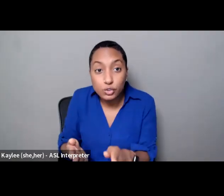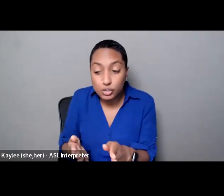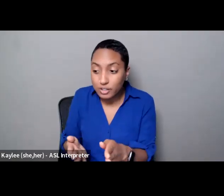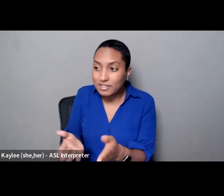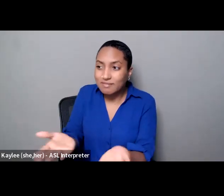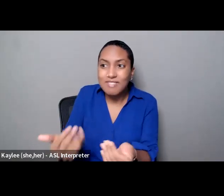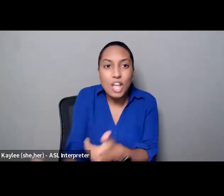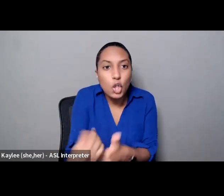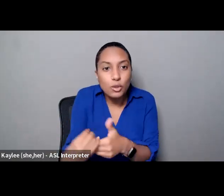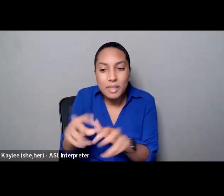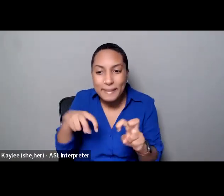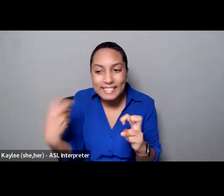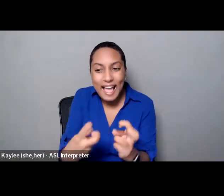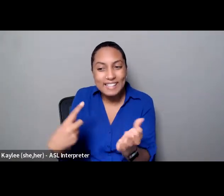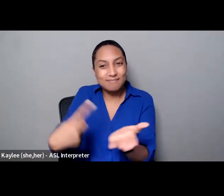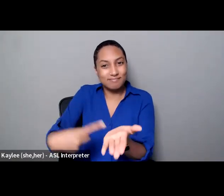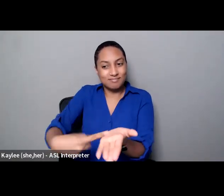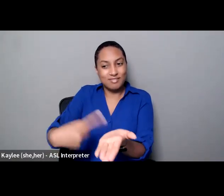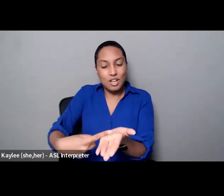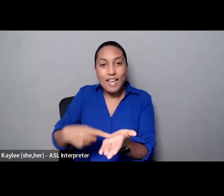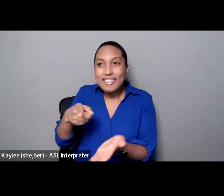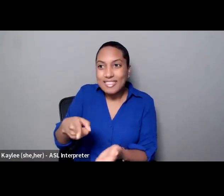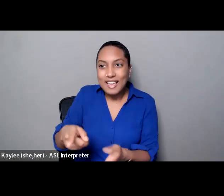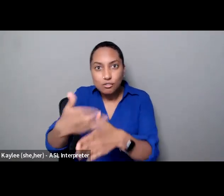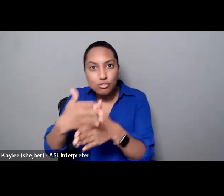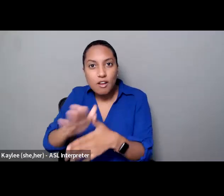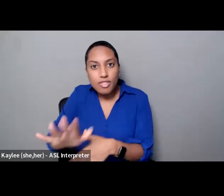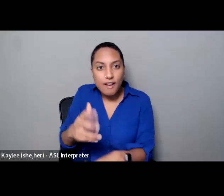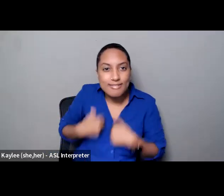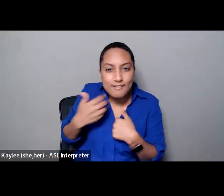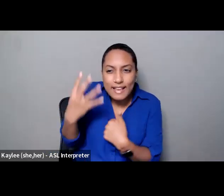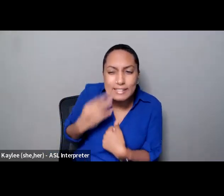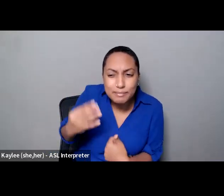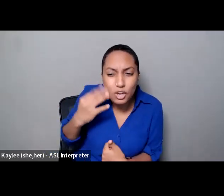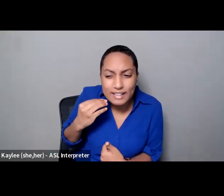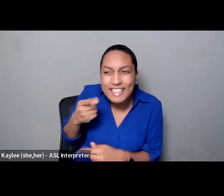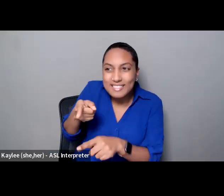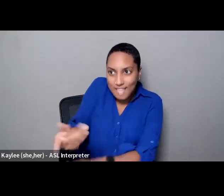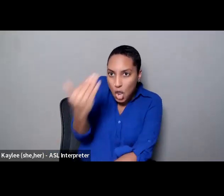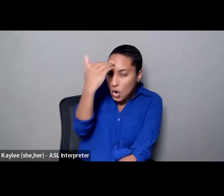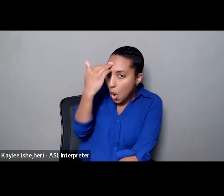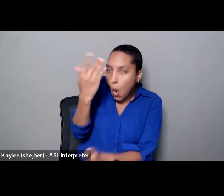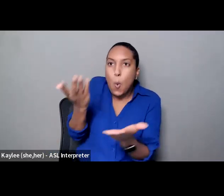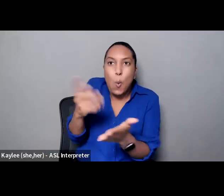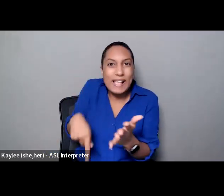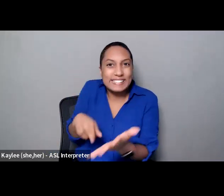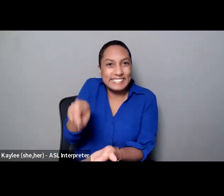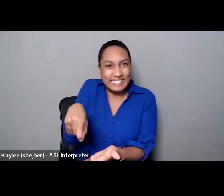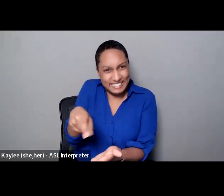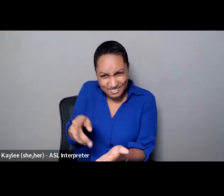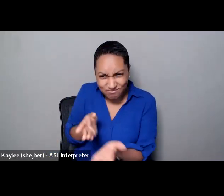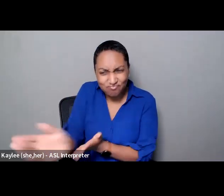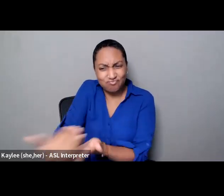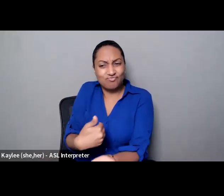through their lived experiences, can tell you what is needed. You also want, as I mentioned before, you want to evaluate if